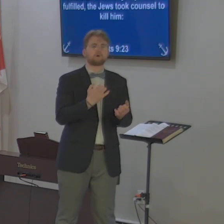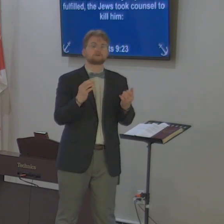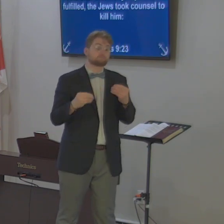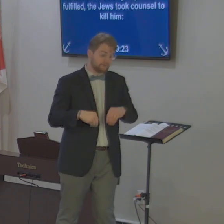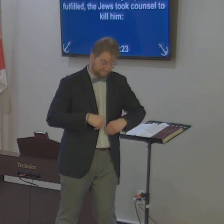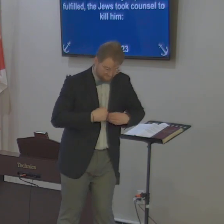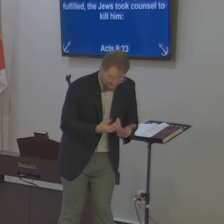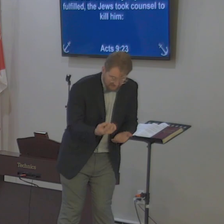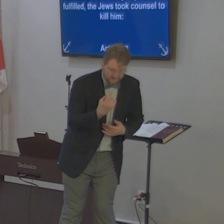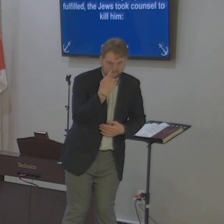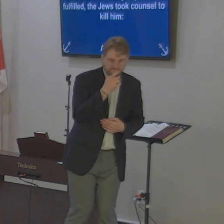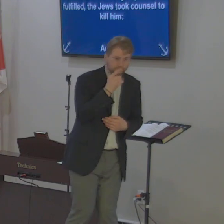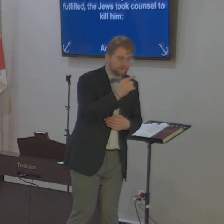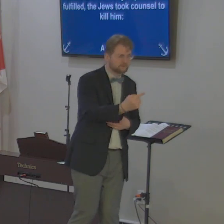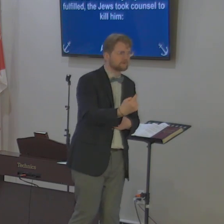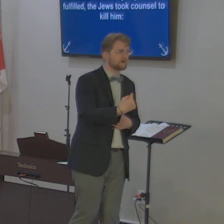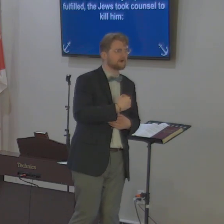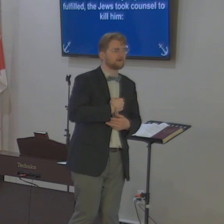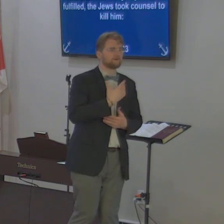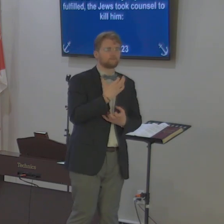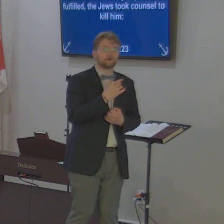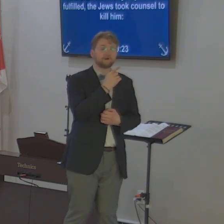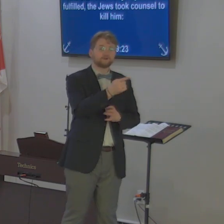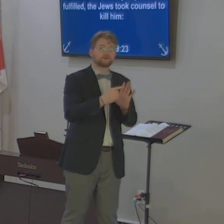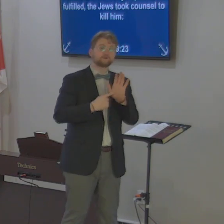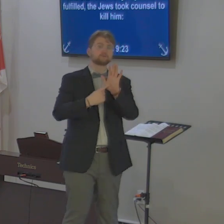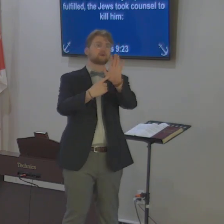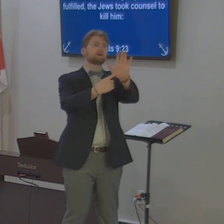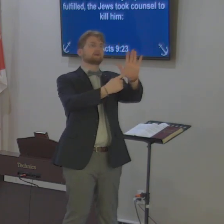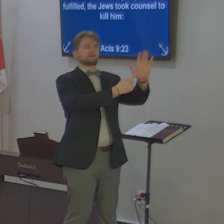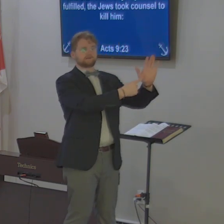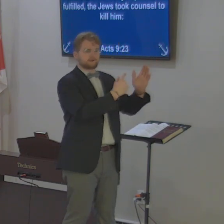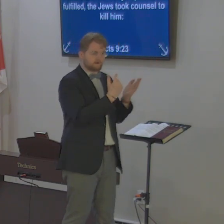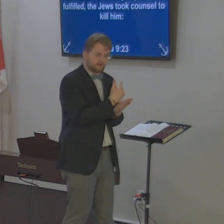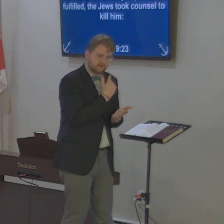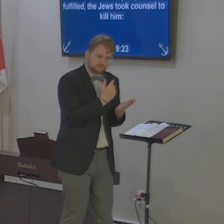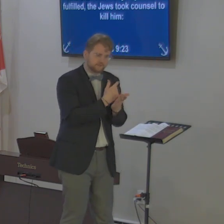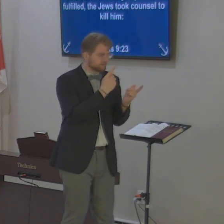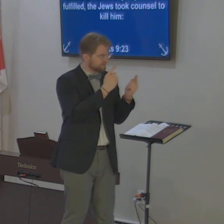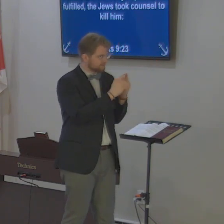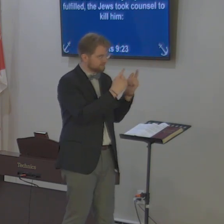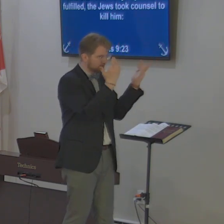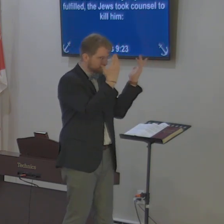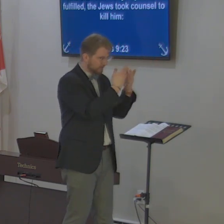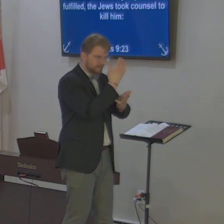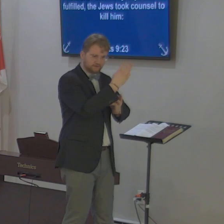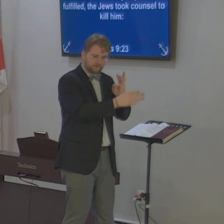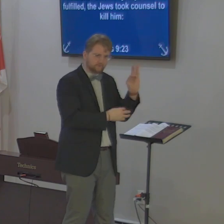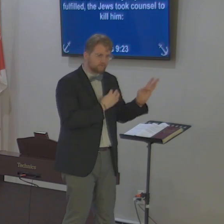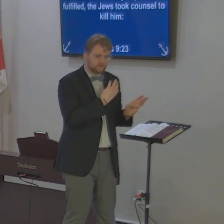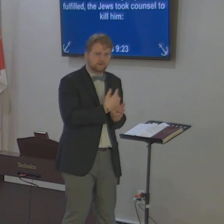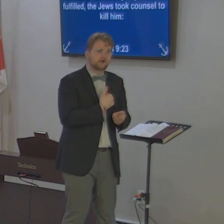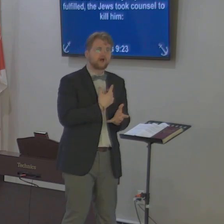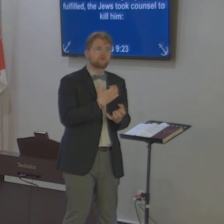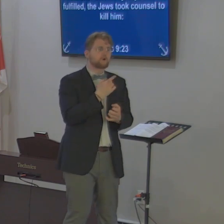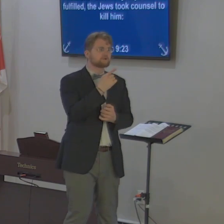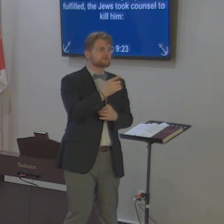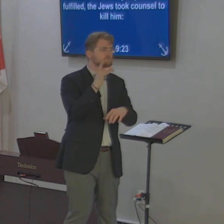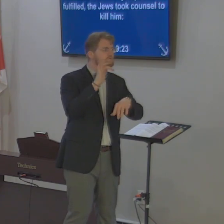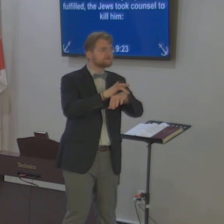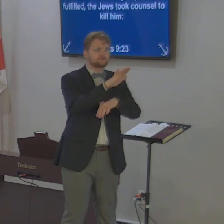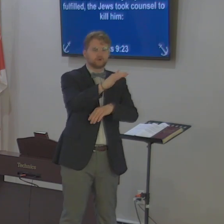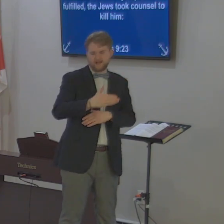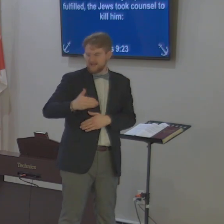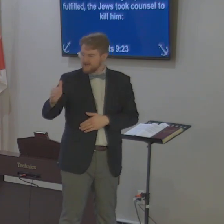you. I want you to shine your glorious light of the gospel into this dark world. I want you to reach your neighbor. I want you to reach your